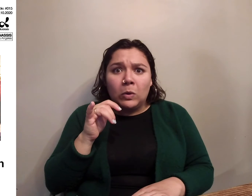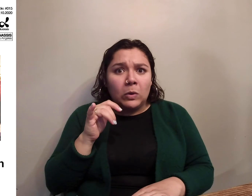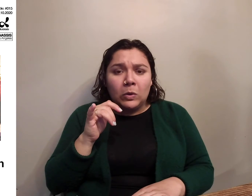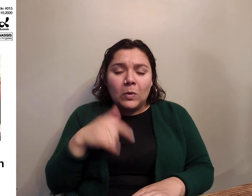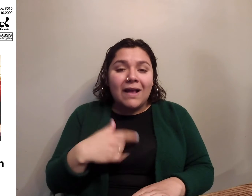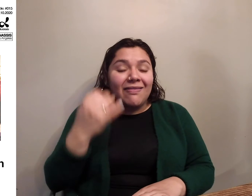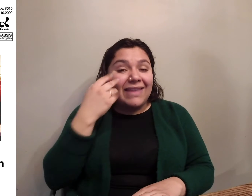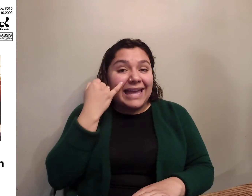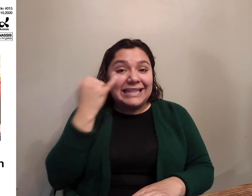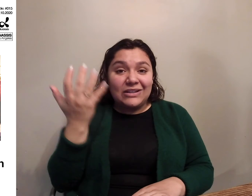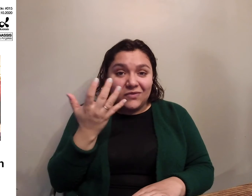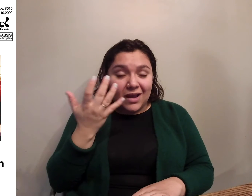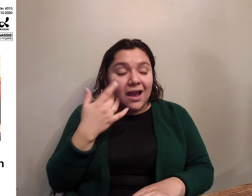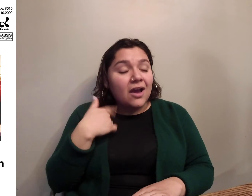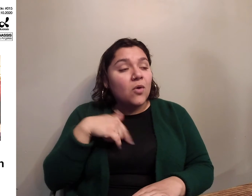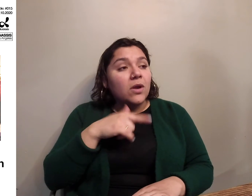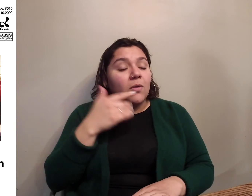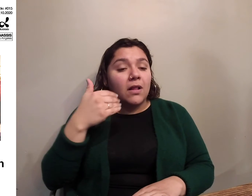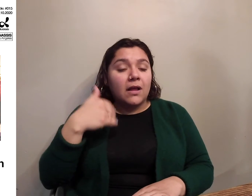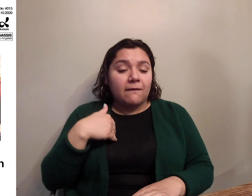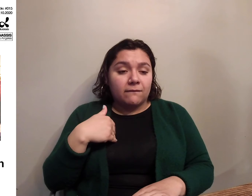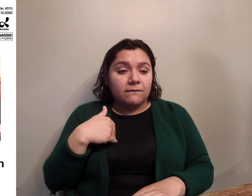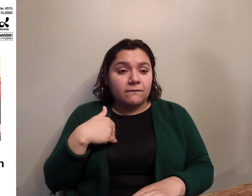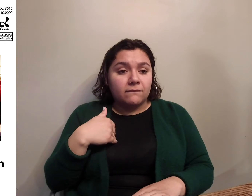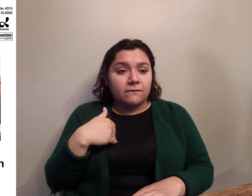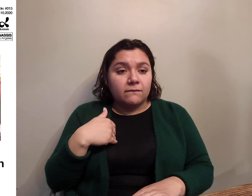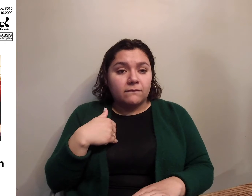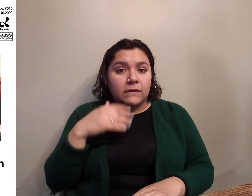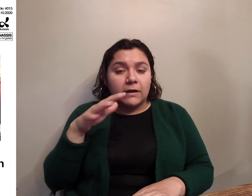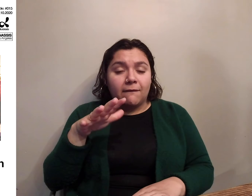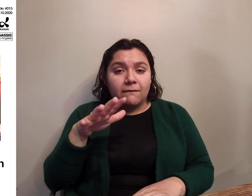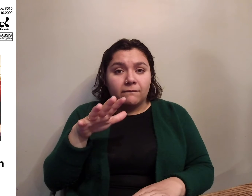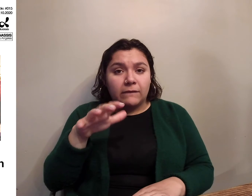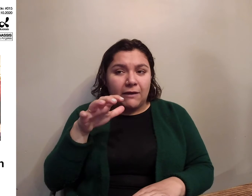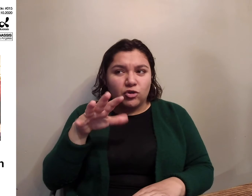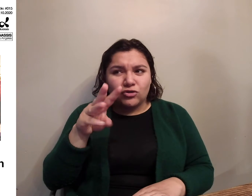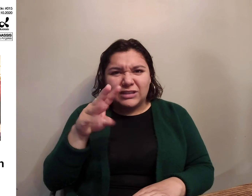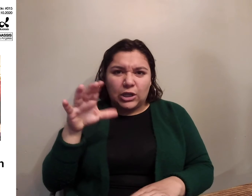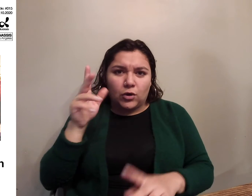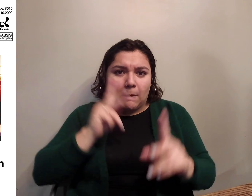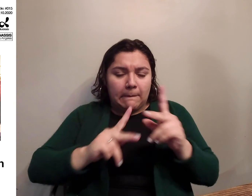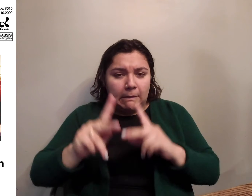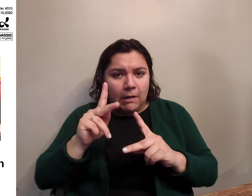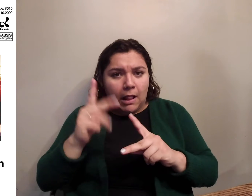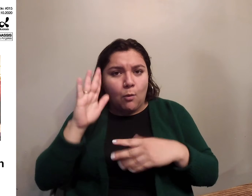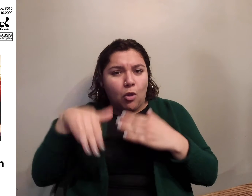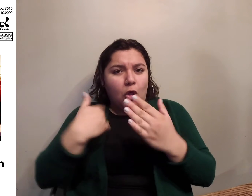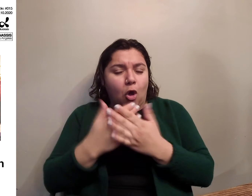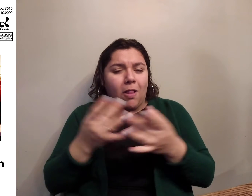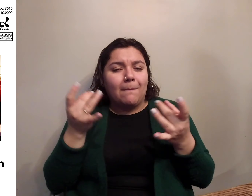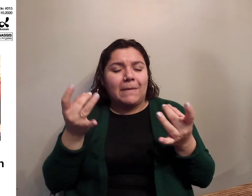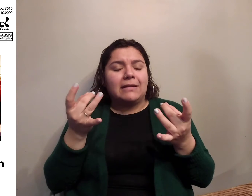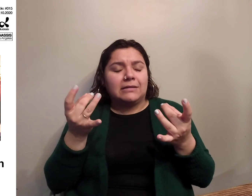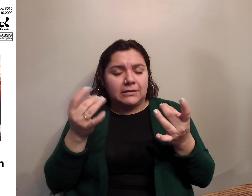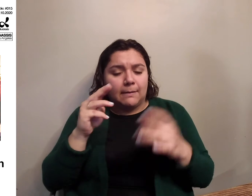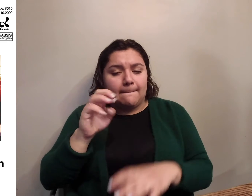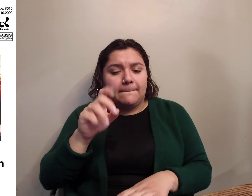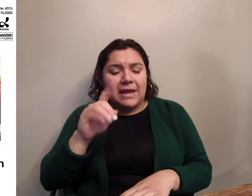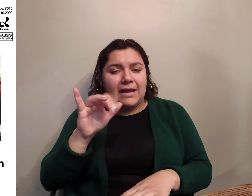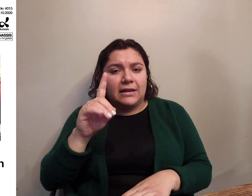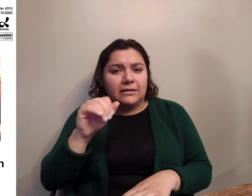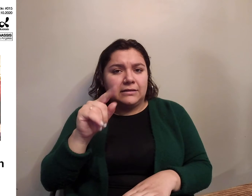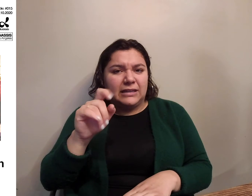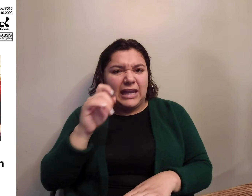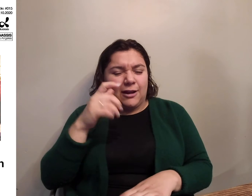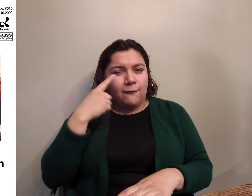idea was, we will be, these 500-600 people in the room will meditate and will close our eyes for